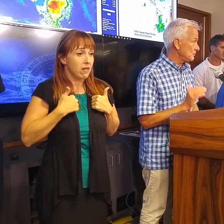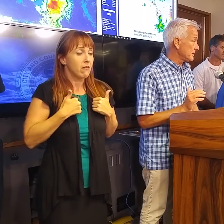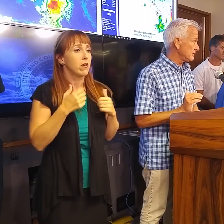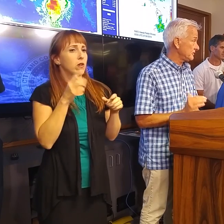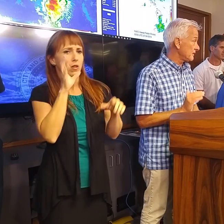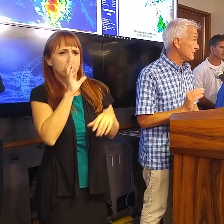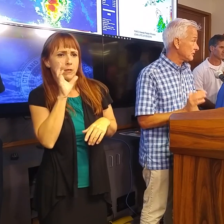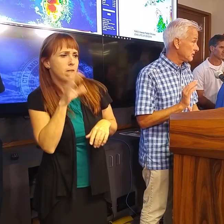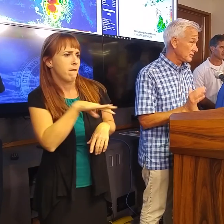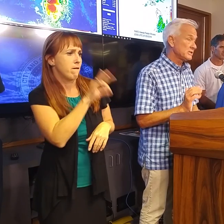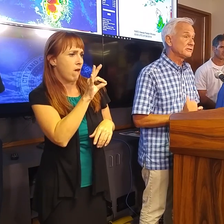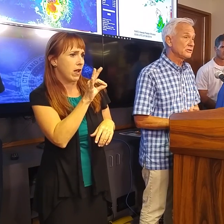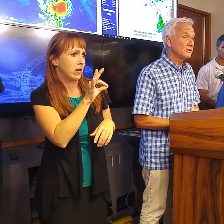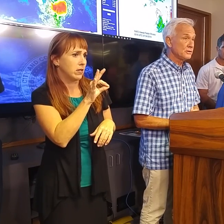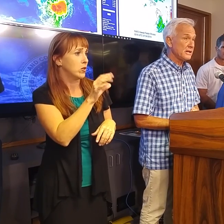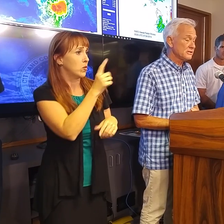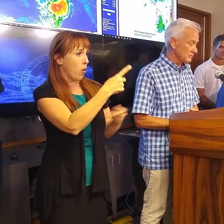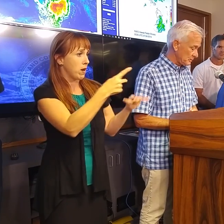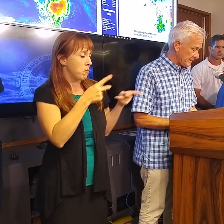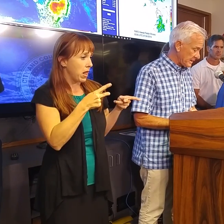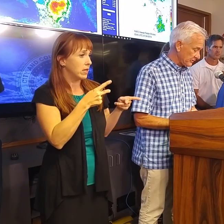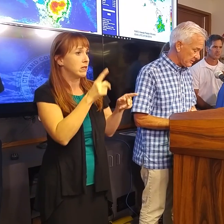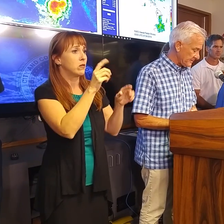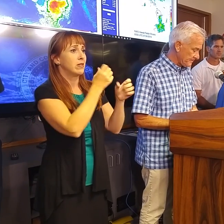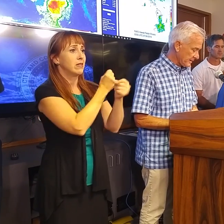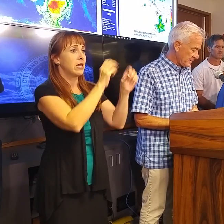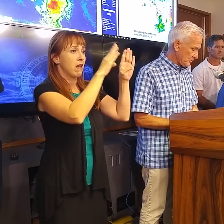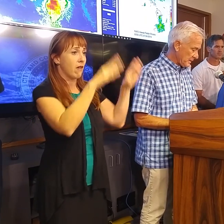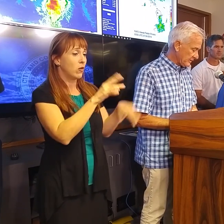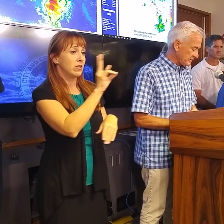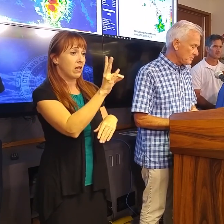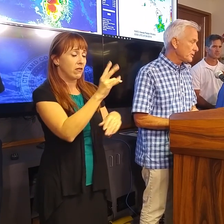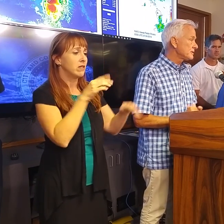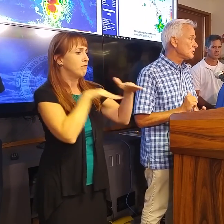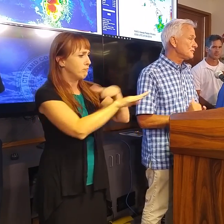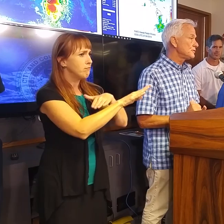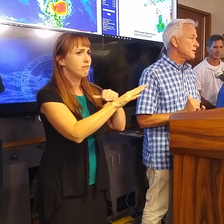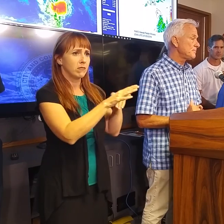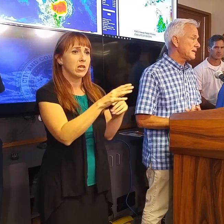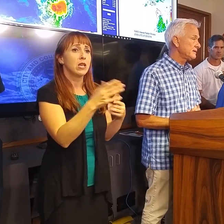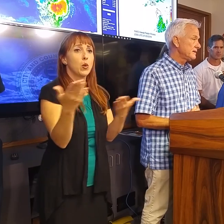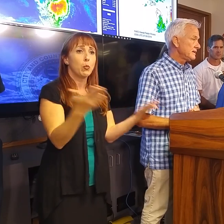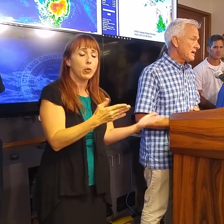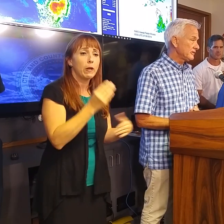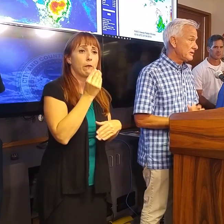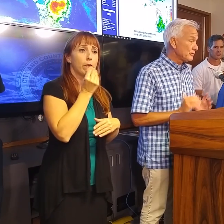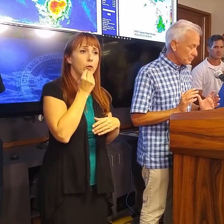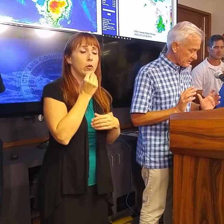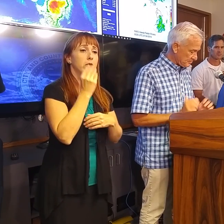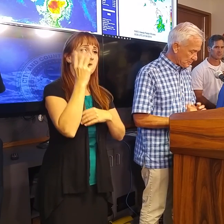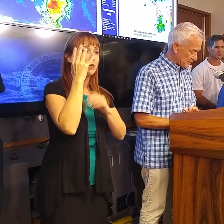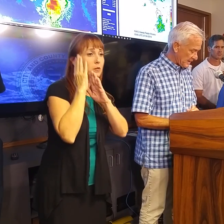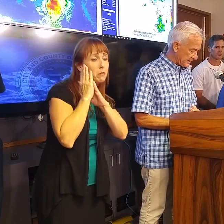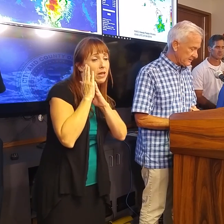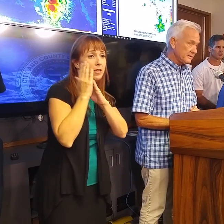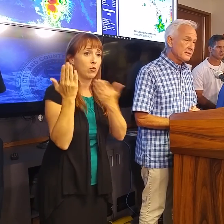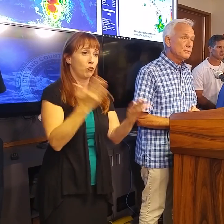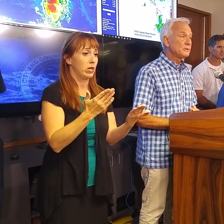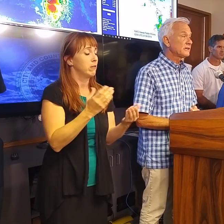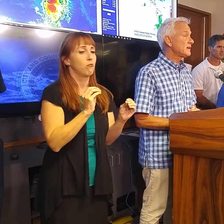shelter in one of these 7 shelters locations, and we'll be announcing them. We ask that they bring their own food and bedding, as those will not be